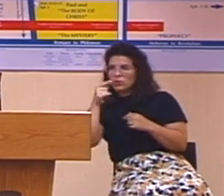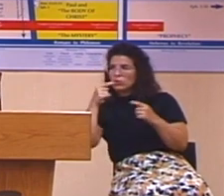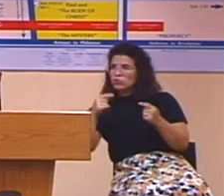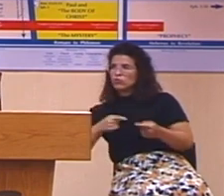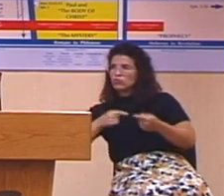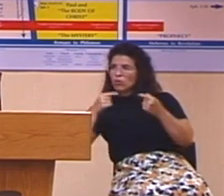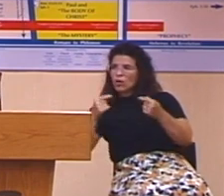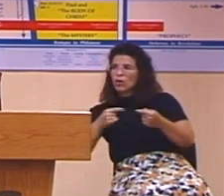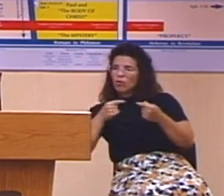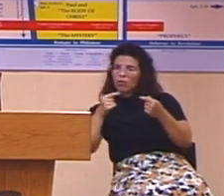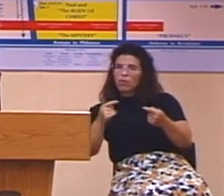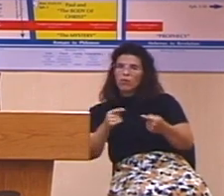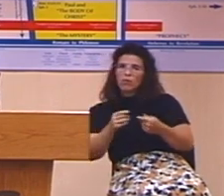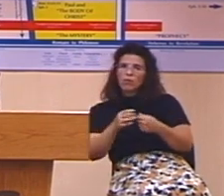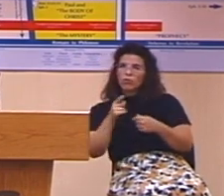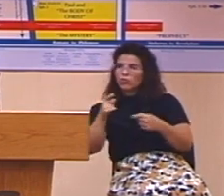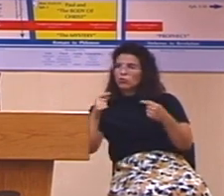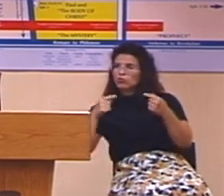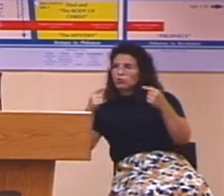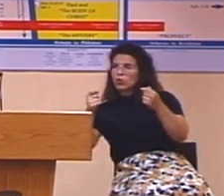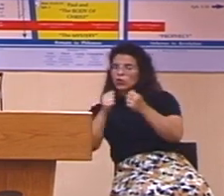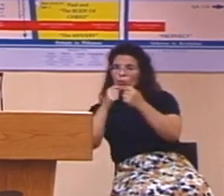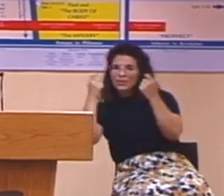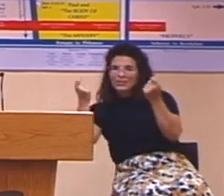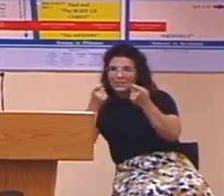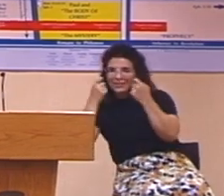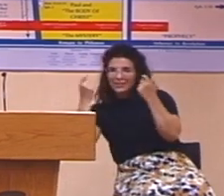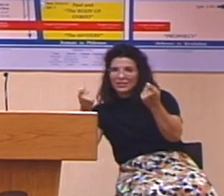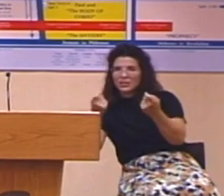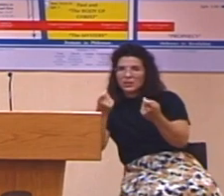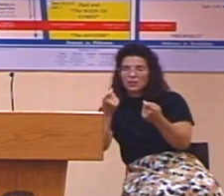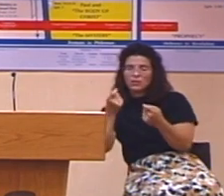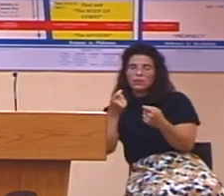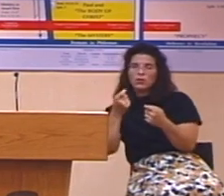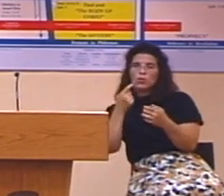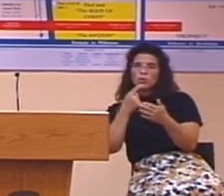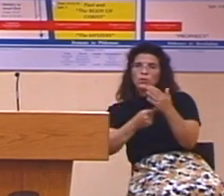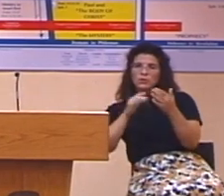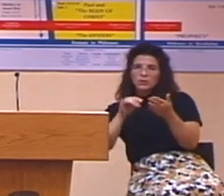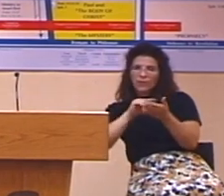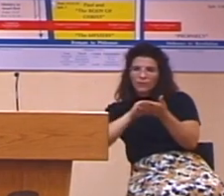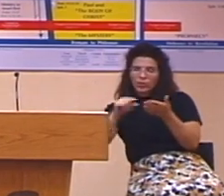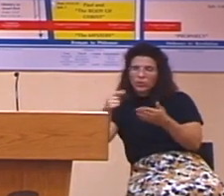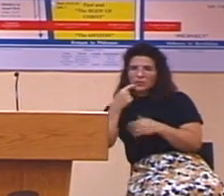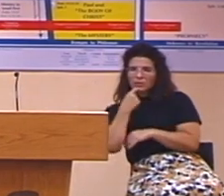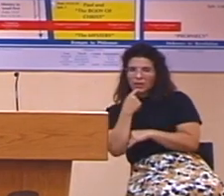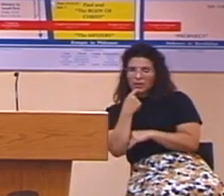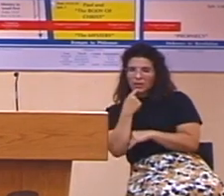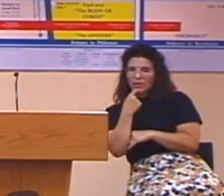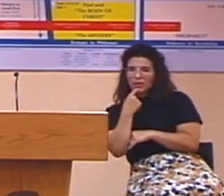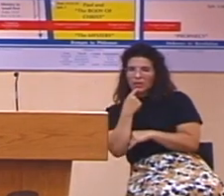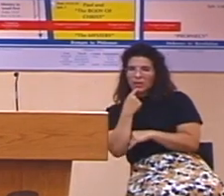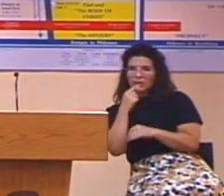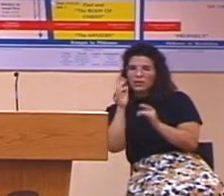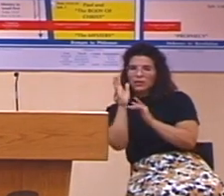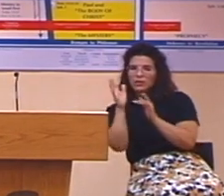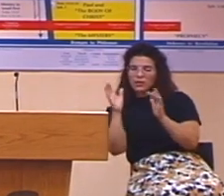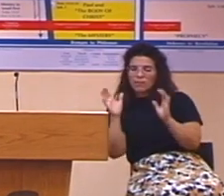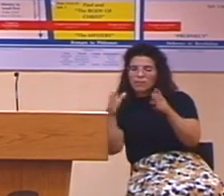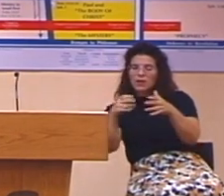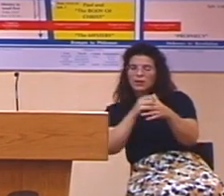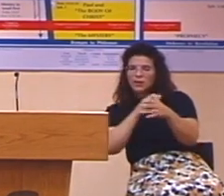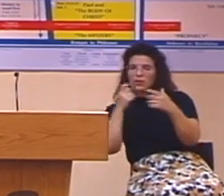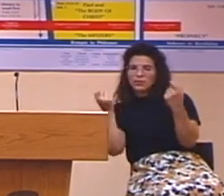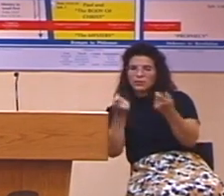struggle. You struggle with sin. What does that verse say? The body of sin